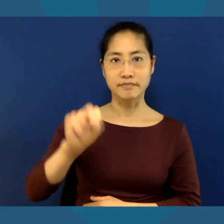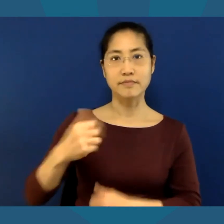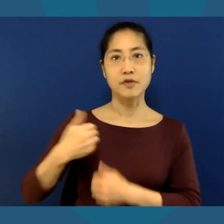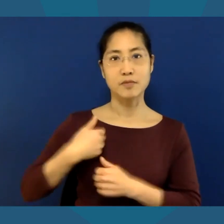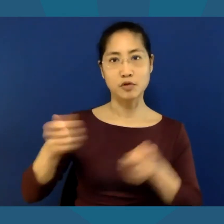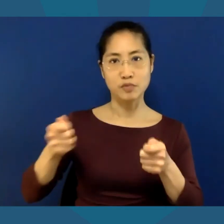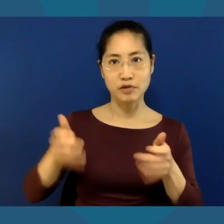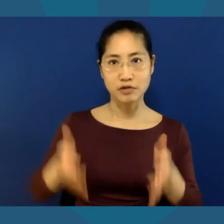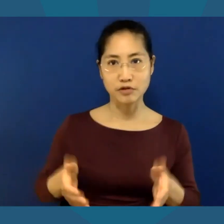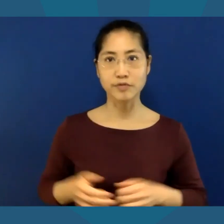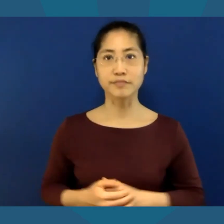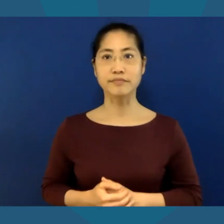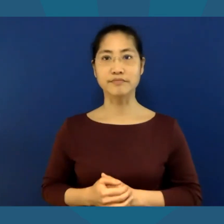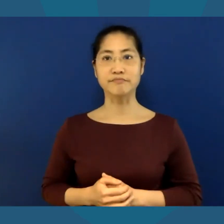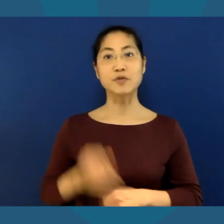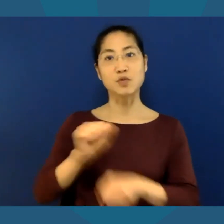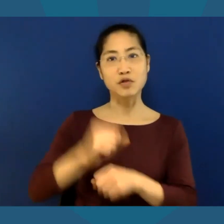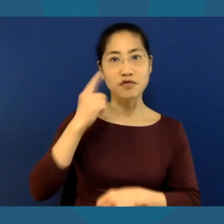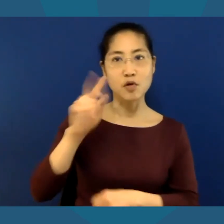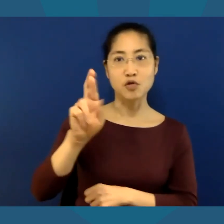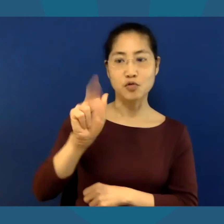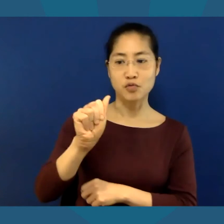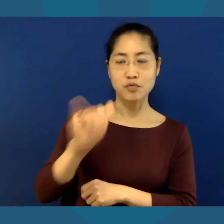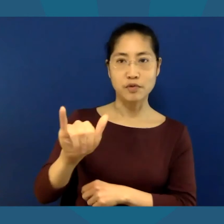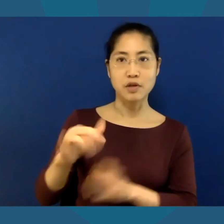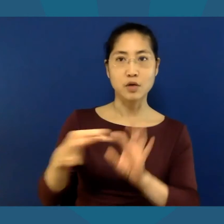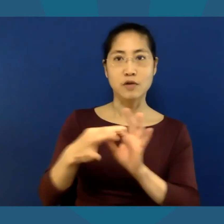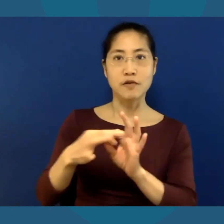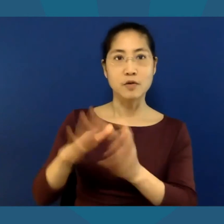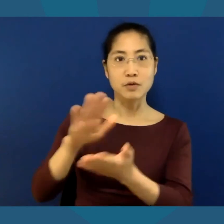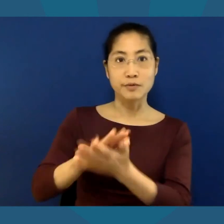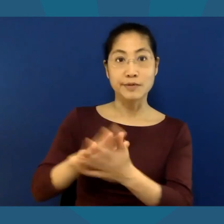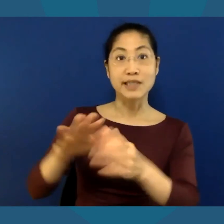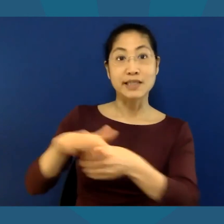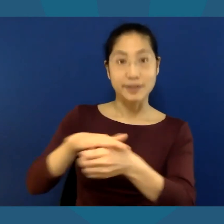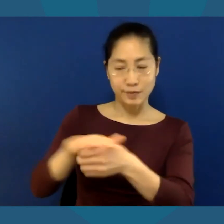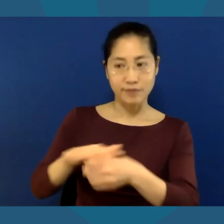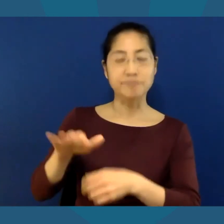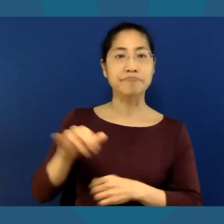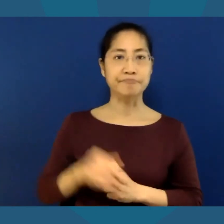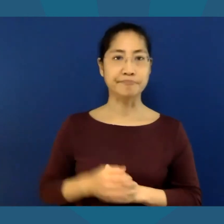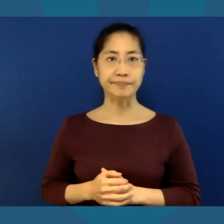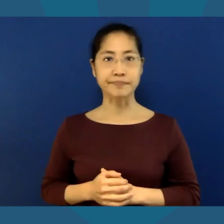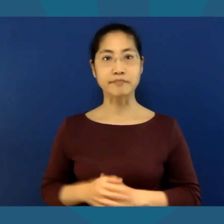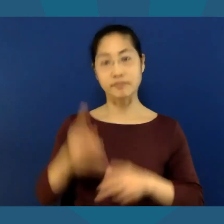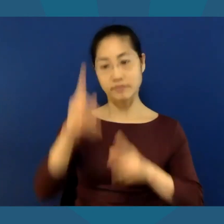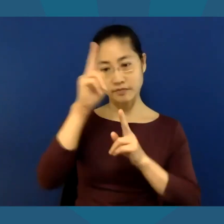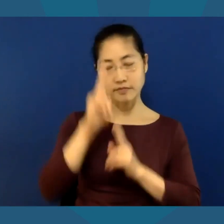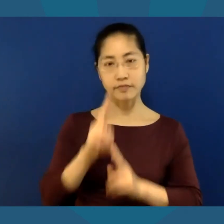Salvation Army Director. Worked for Ray Unified School District.